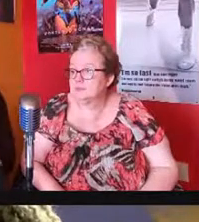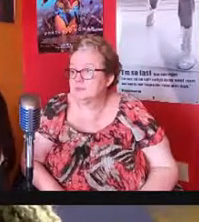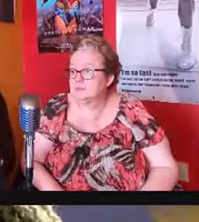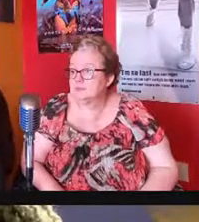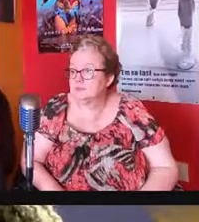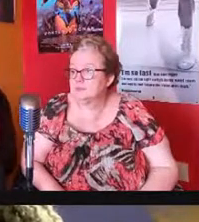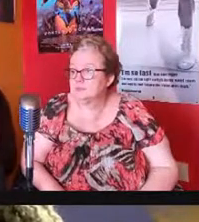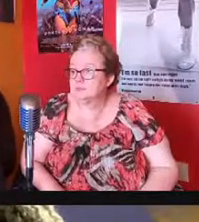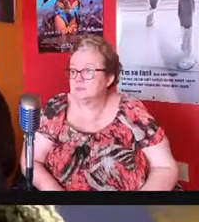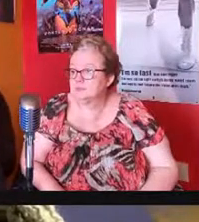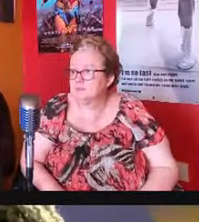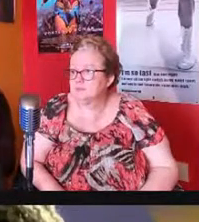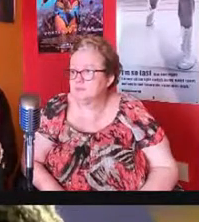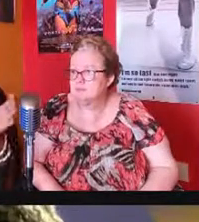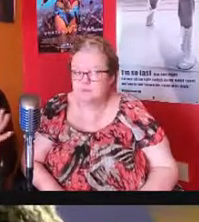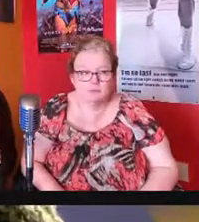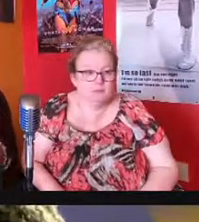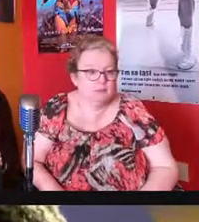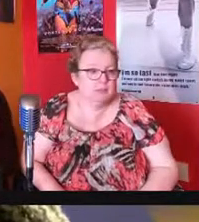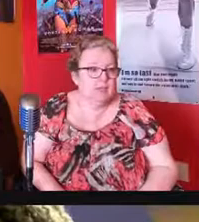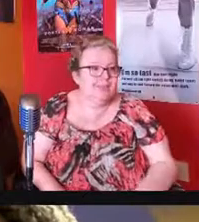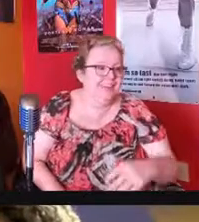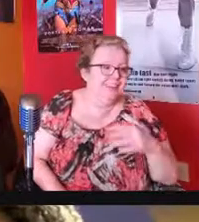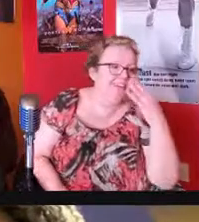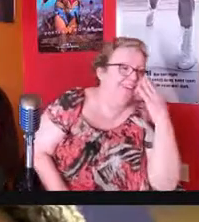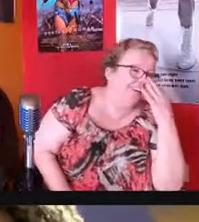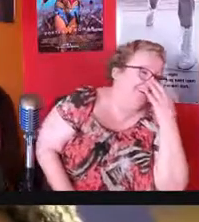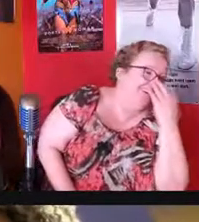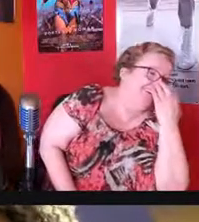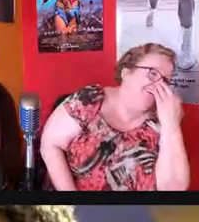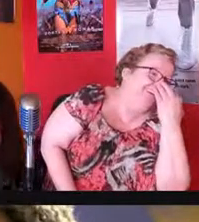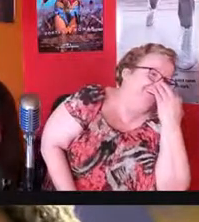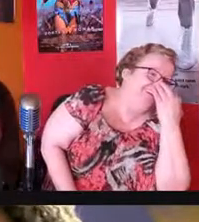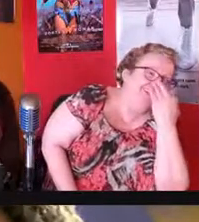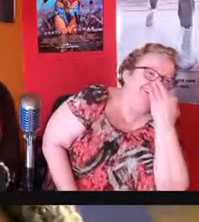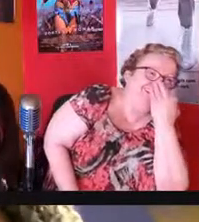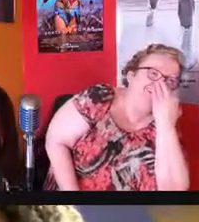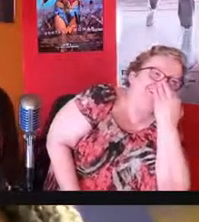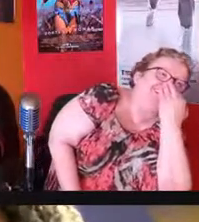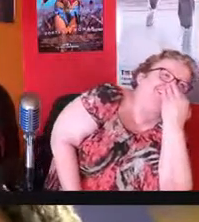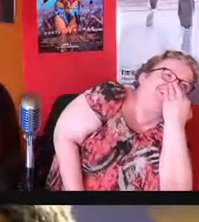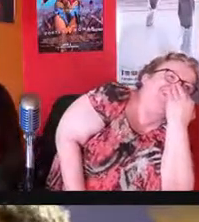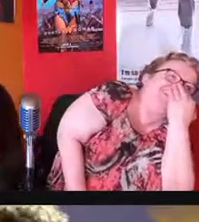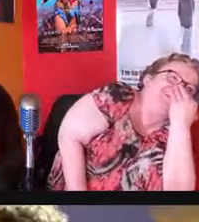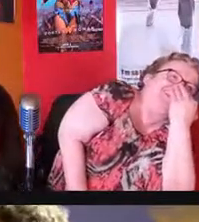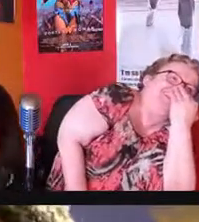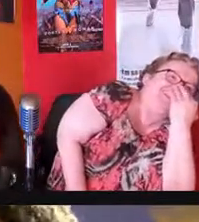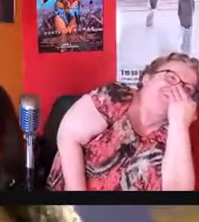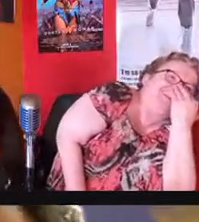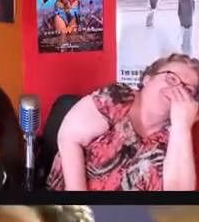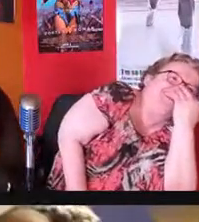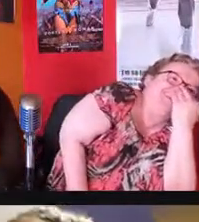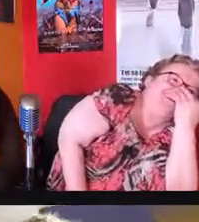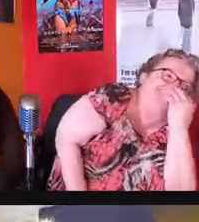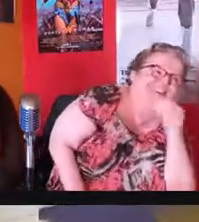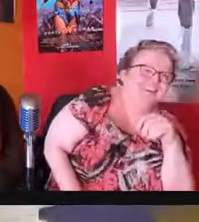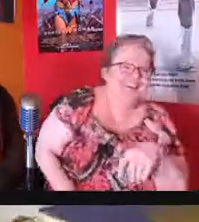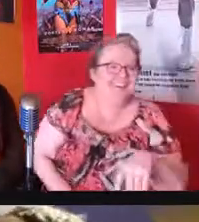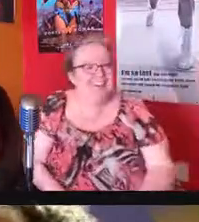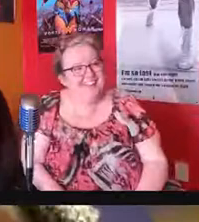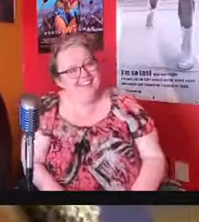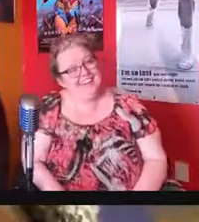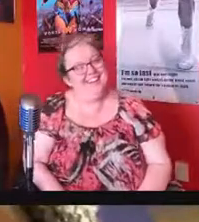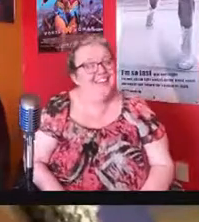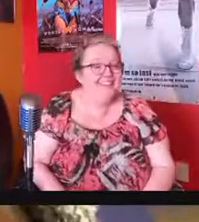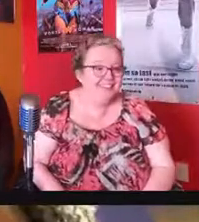I finally figured out what Tavy was cooking in the oven, you know what I'm saying? Like, oh my goodness. But yeah, it's